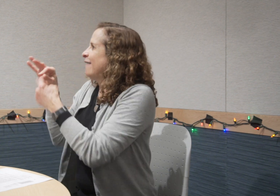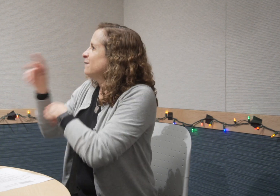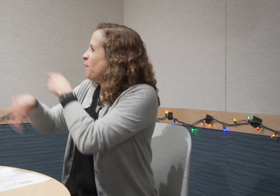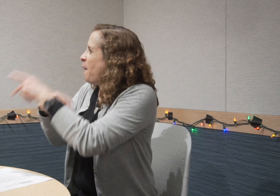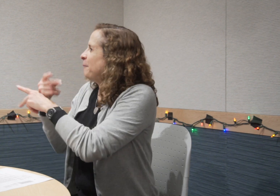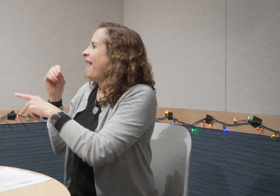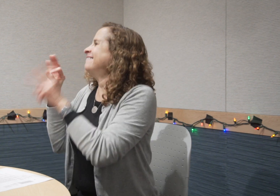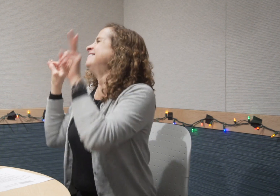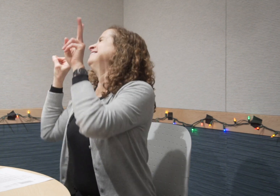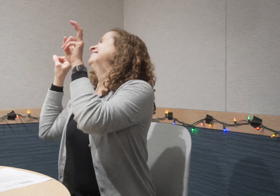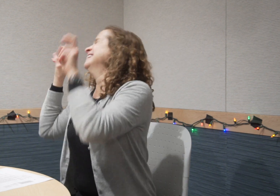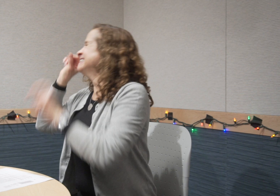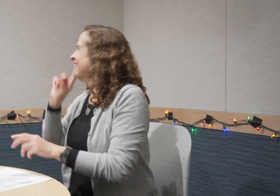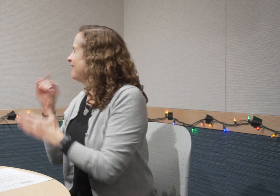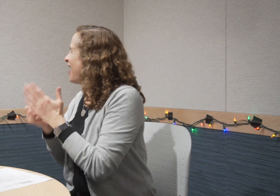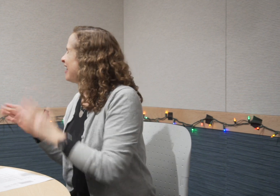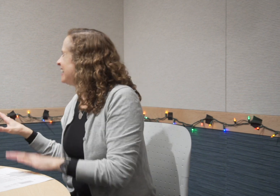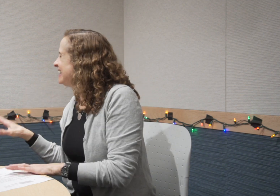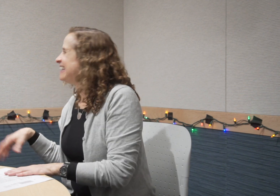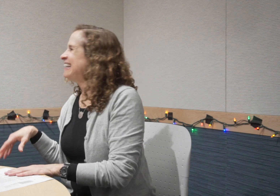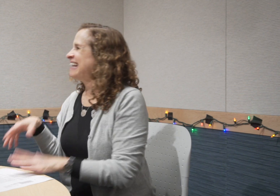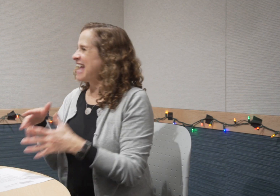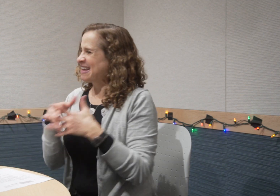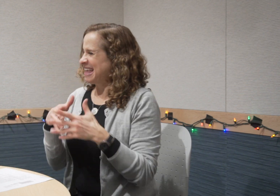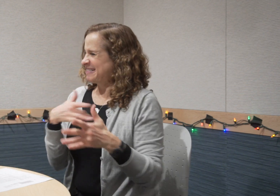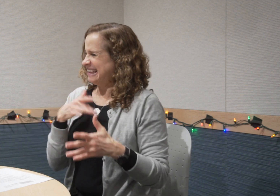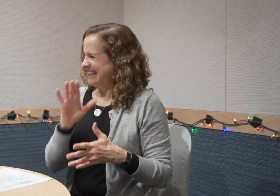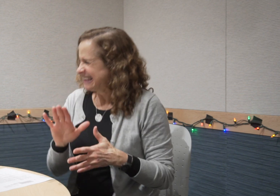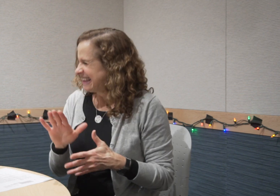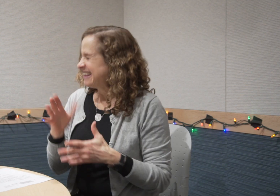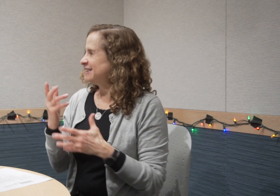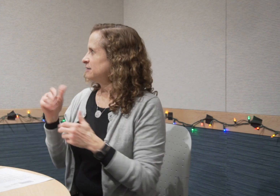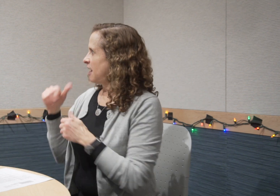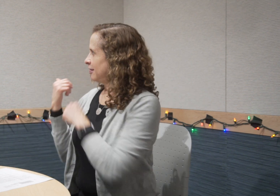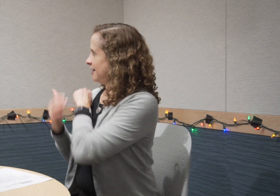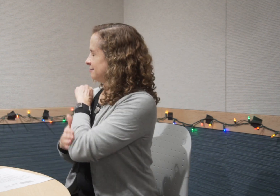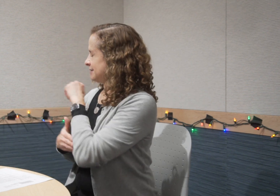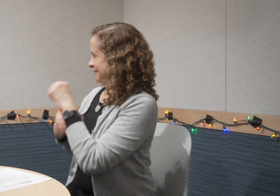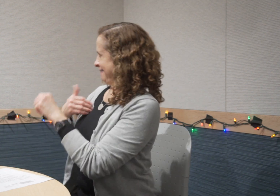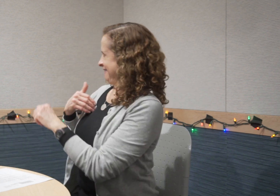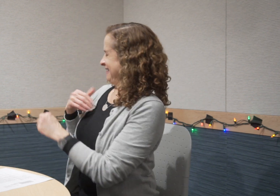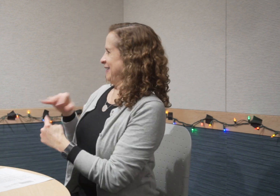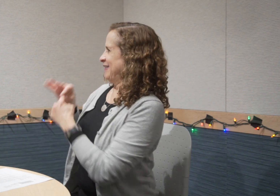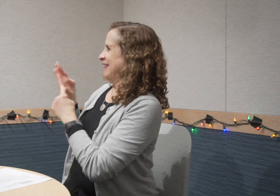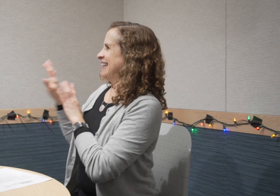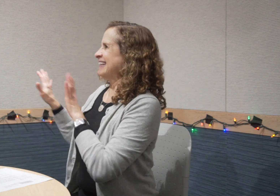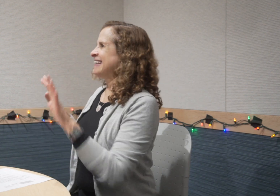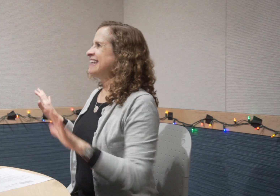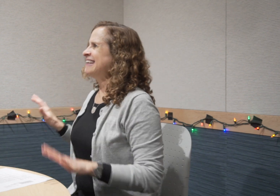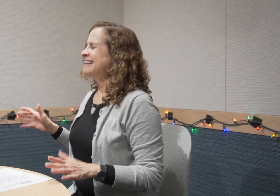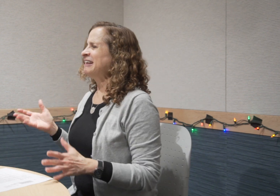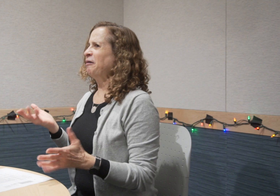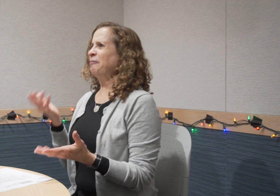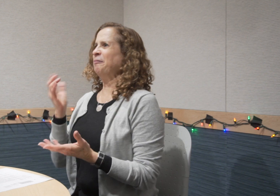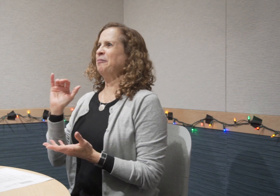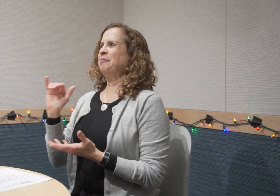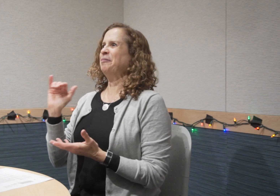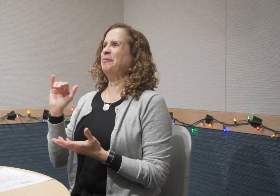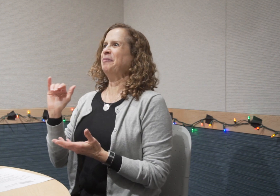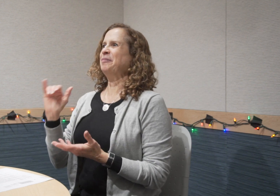is that's his unique form of deaf art, is using the fish as a symbol of that. So other countries have their unique ways of